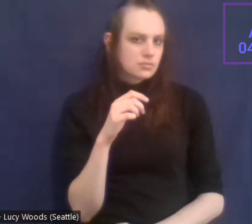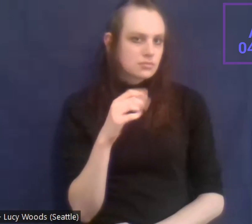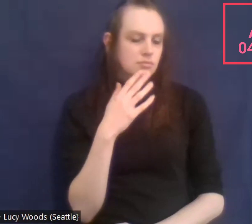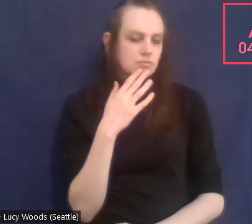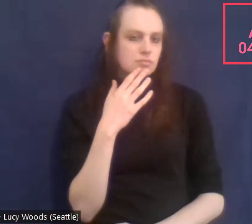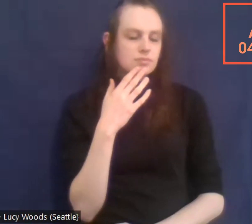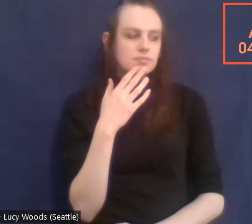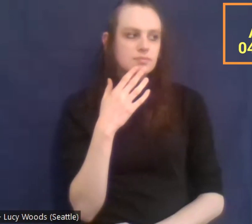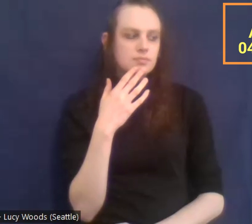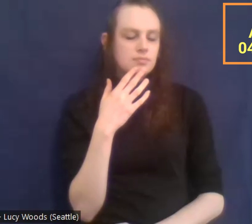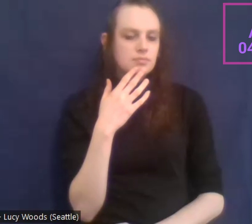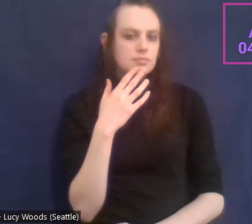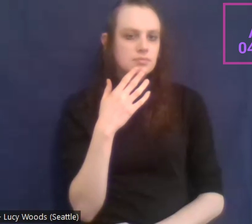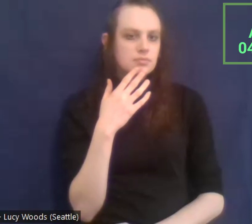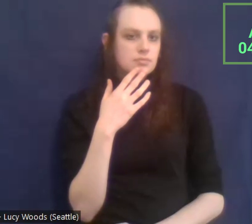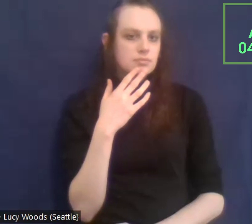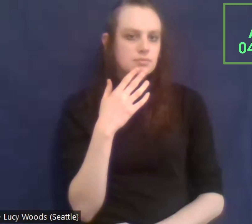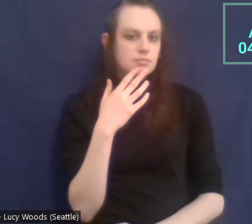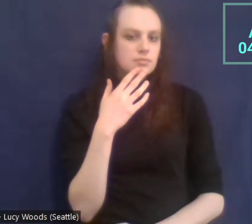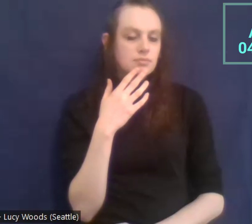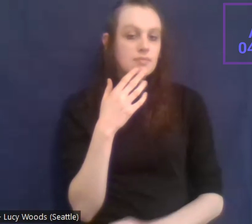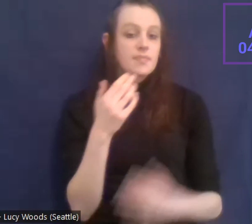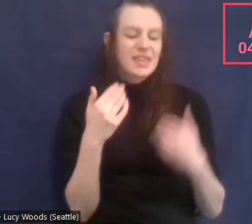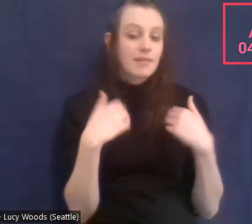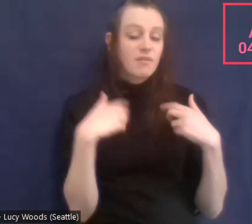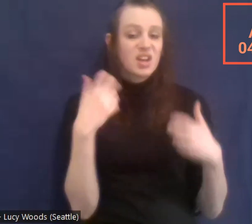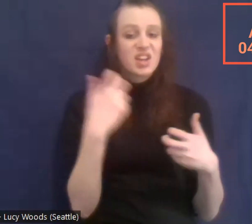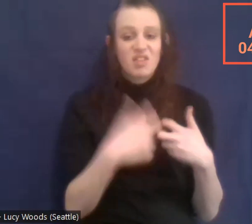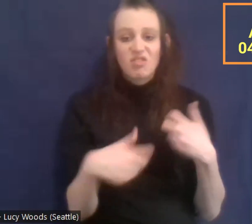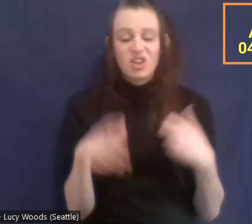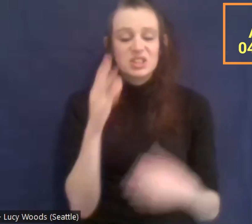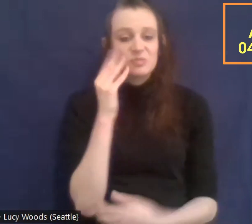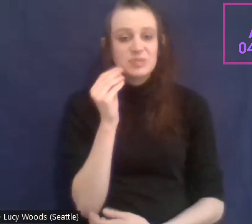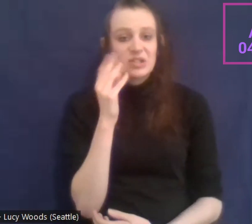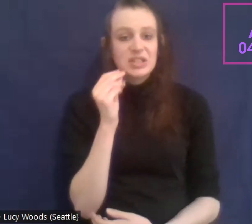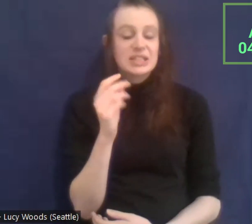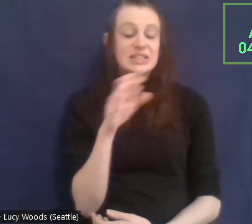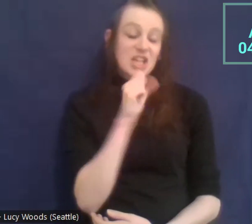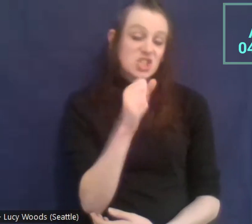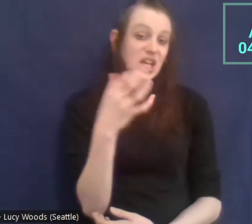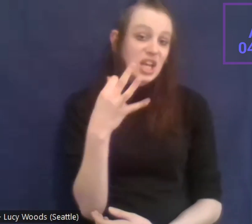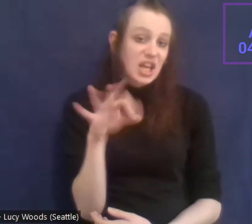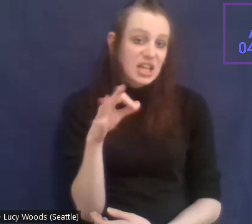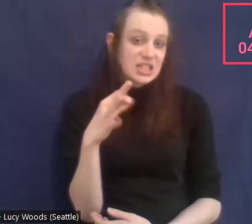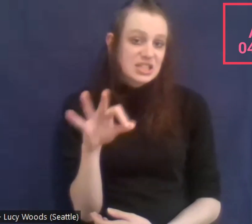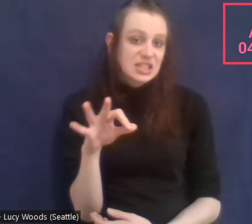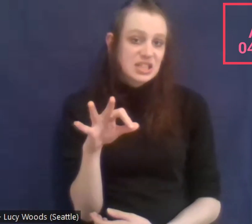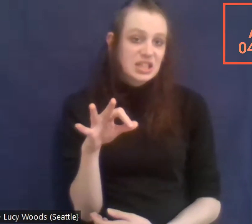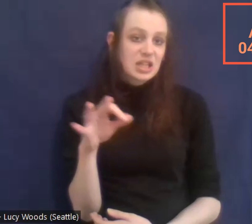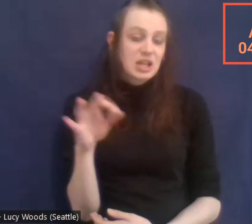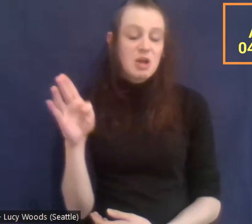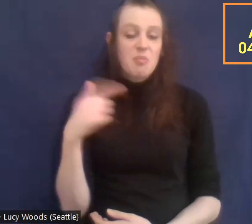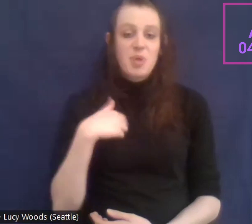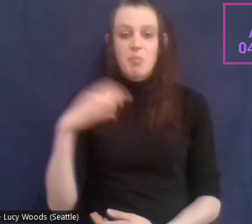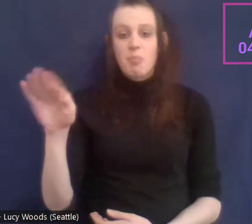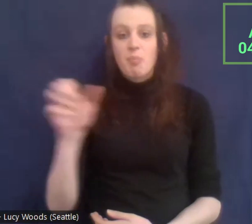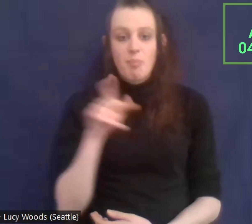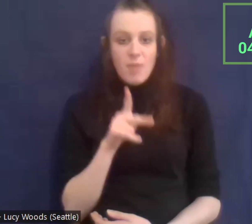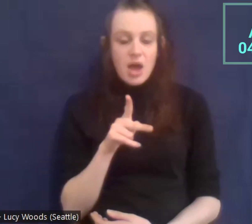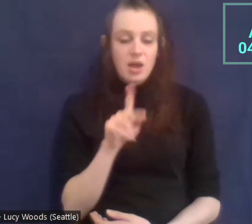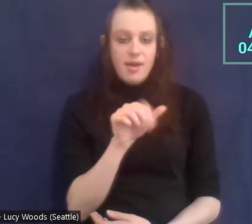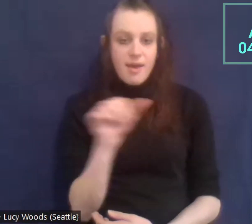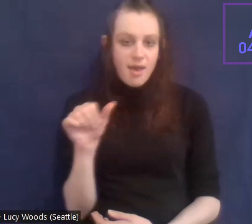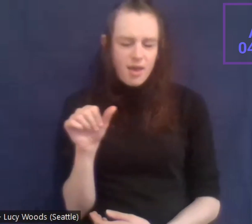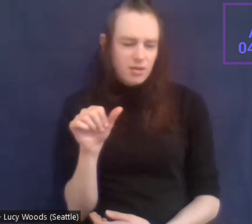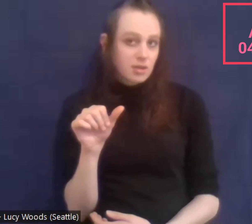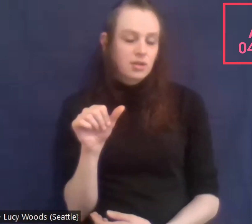so I would run into difficult times. So like a couple of years later, when I was 19, I came back into the rooms and I was butthurt